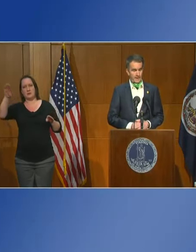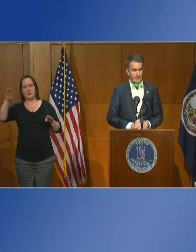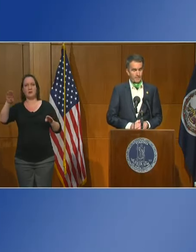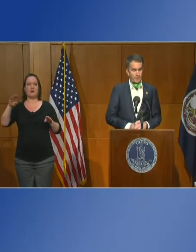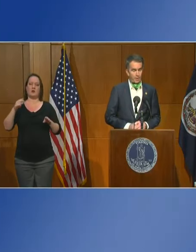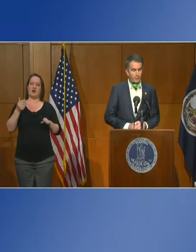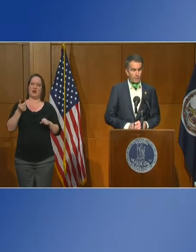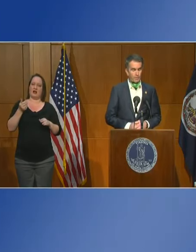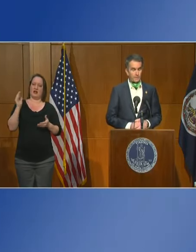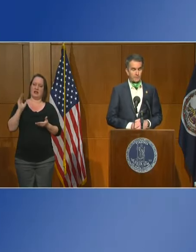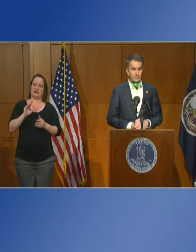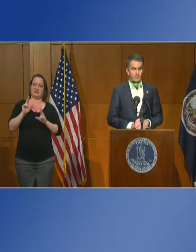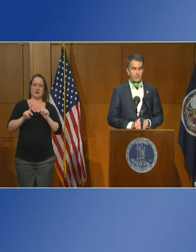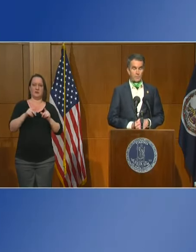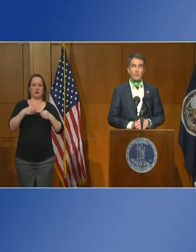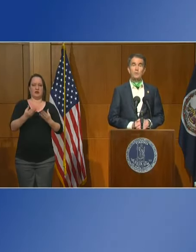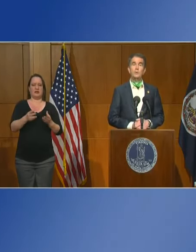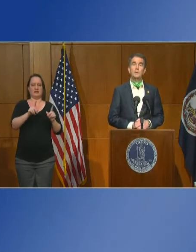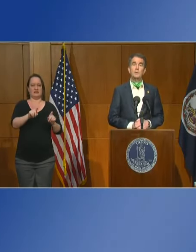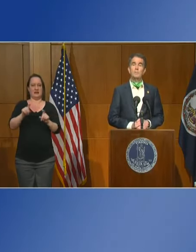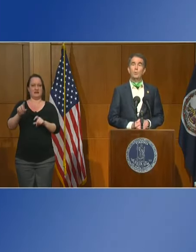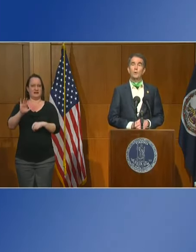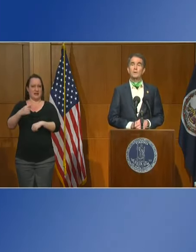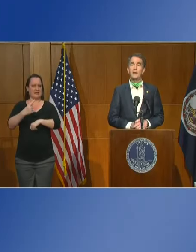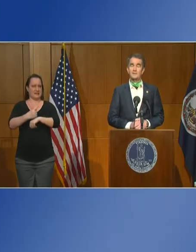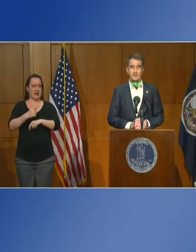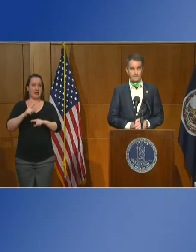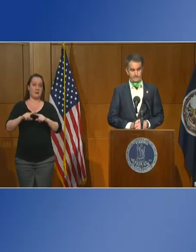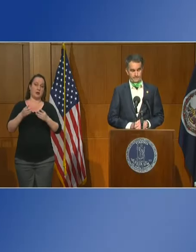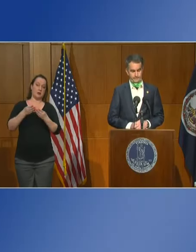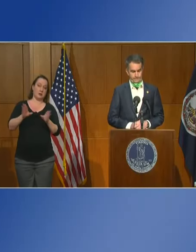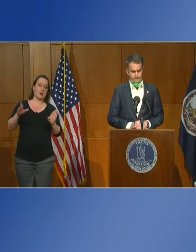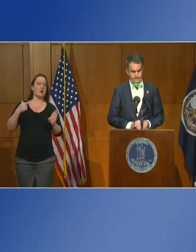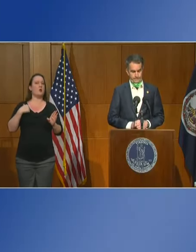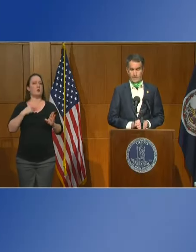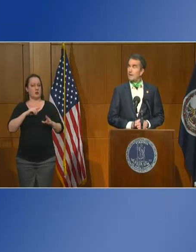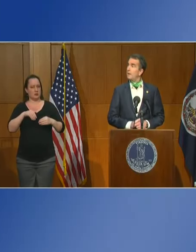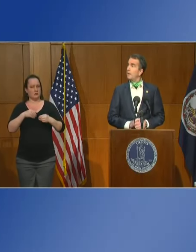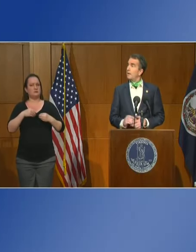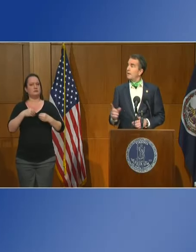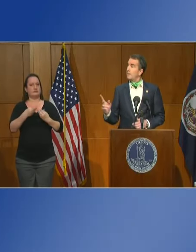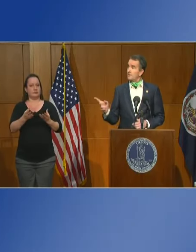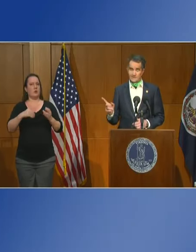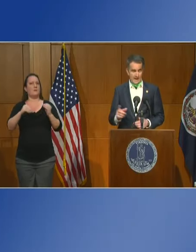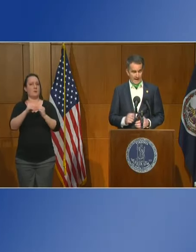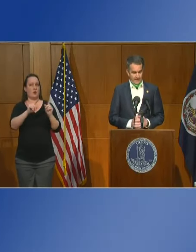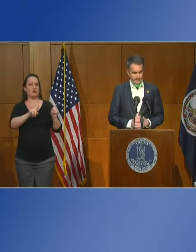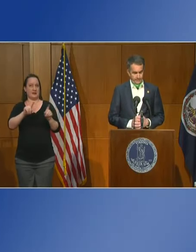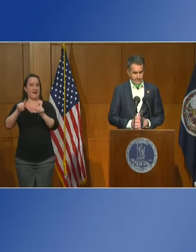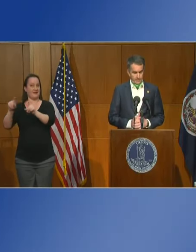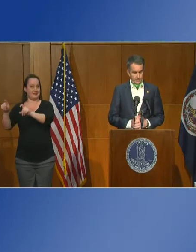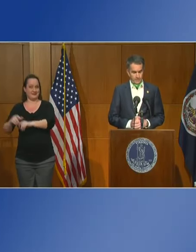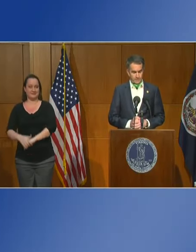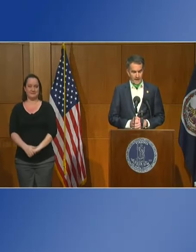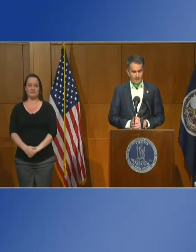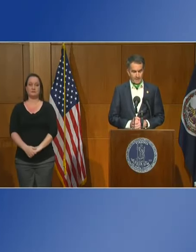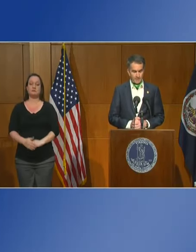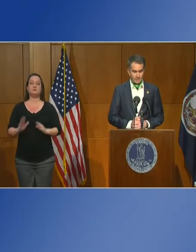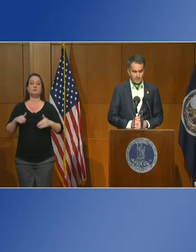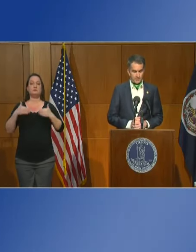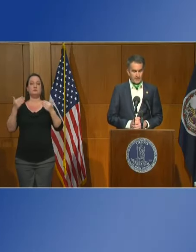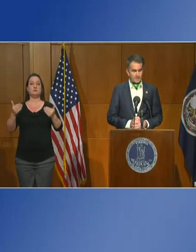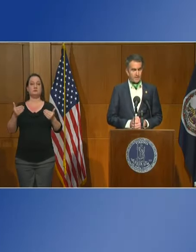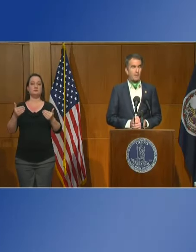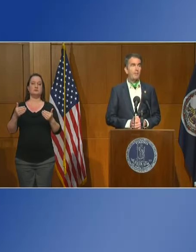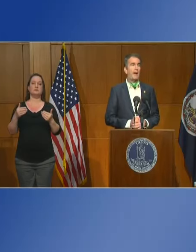on the day, but overall this shows that we are doing more testing. This slide shows us how many